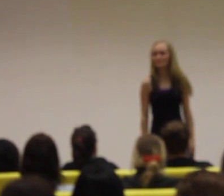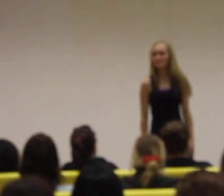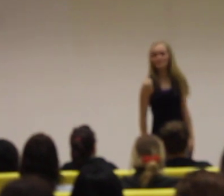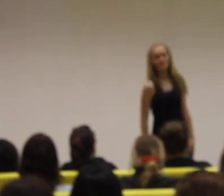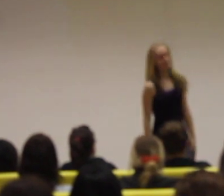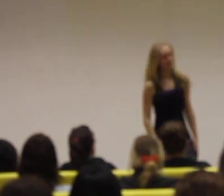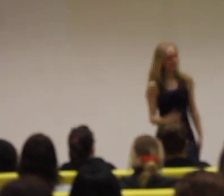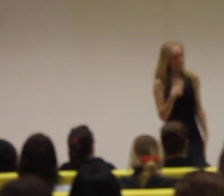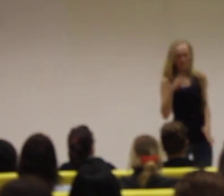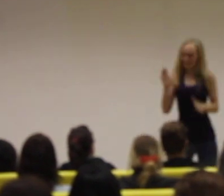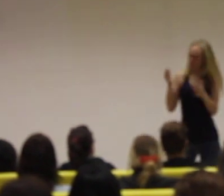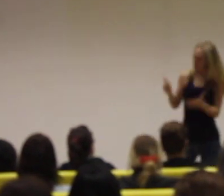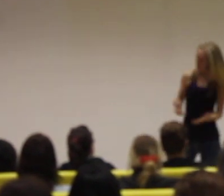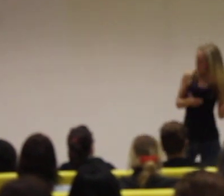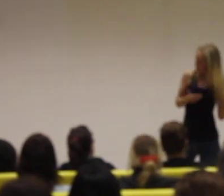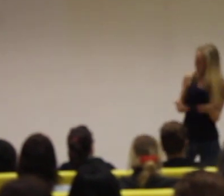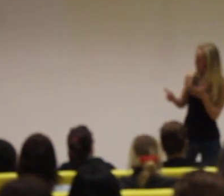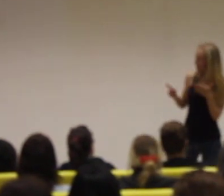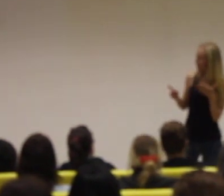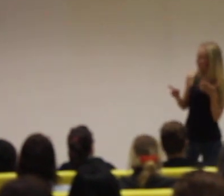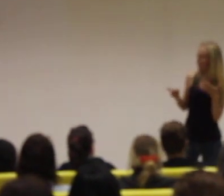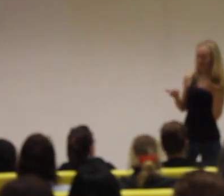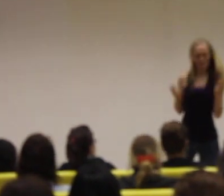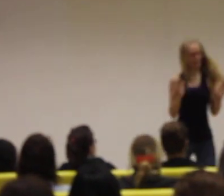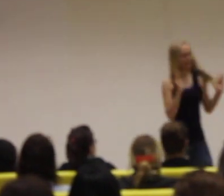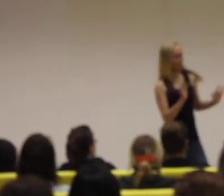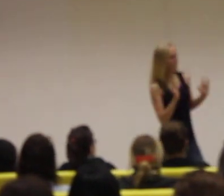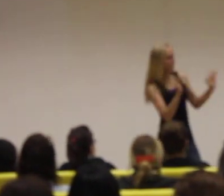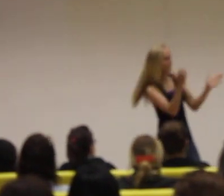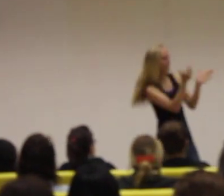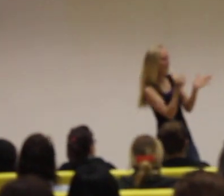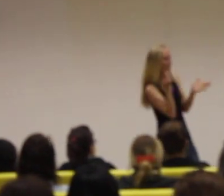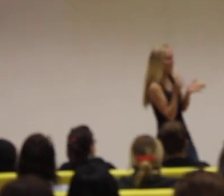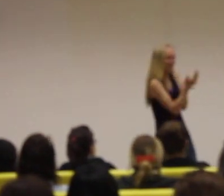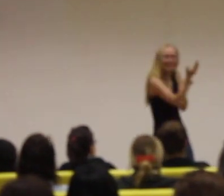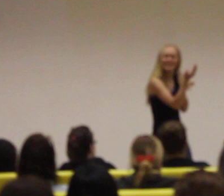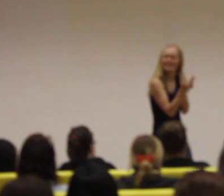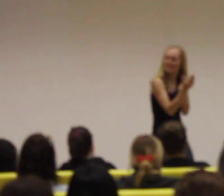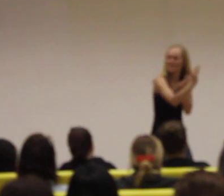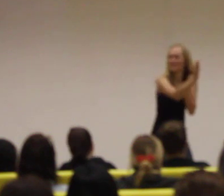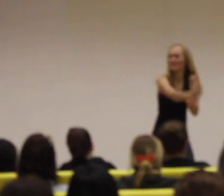And maybe you're a child, or just a charity award